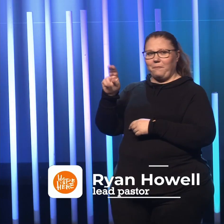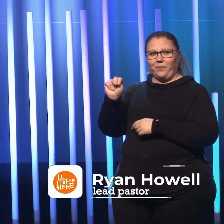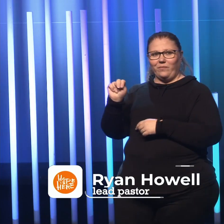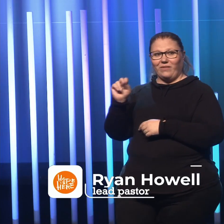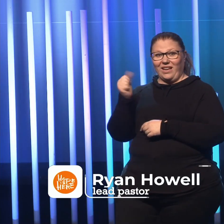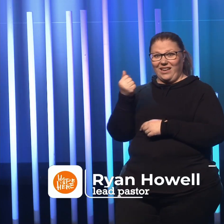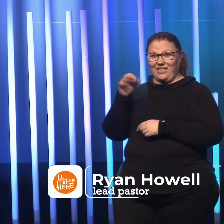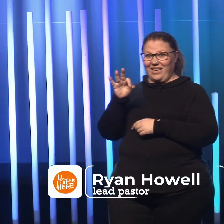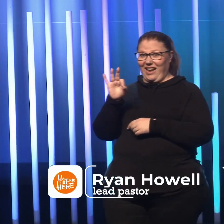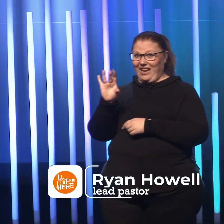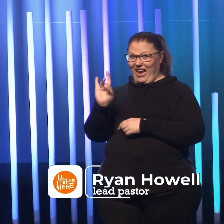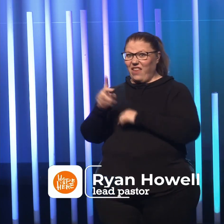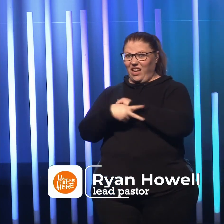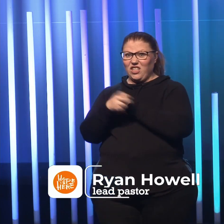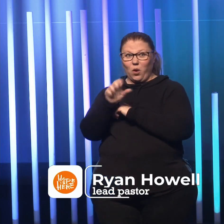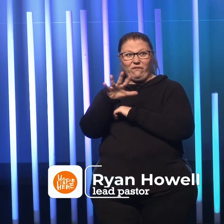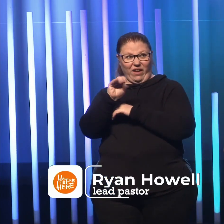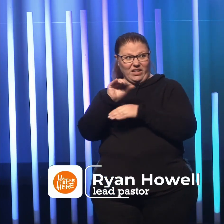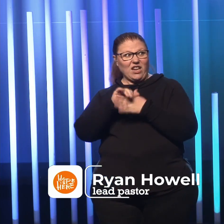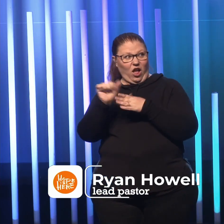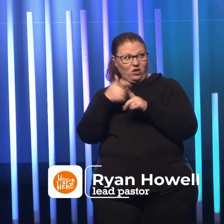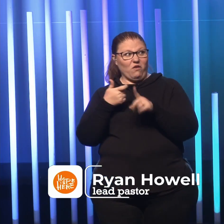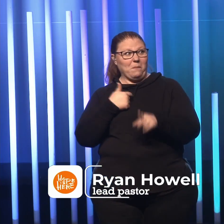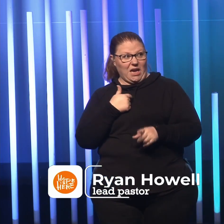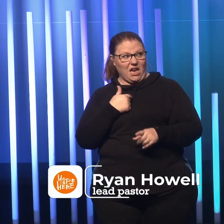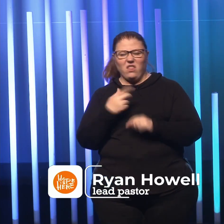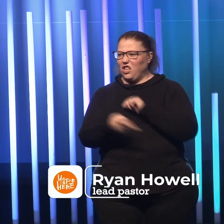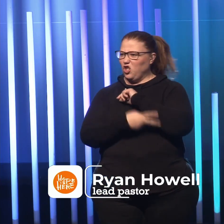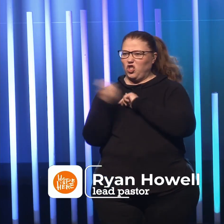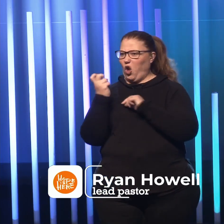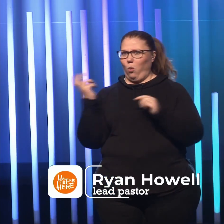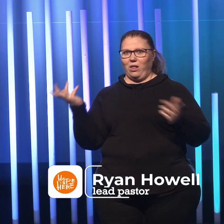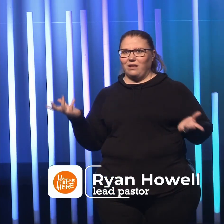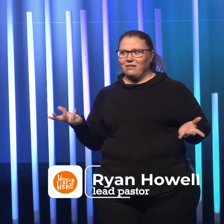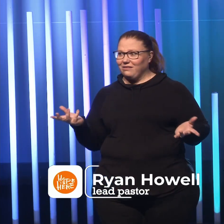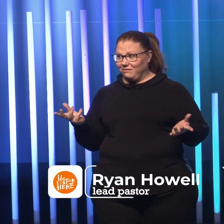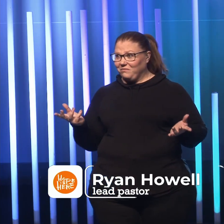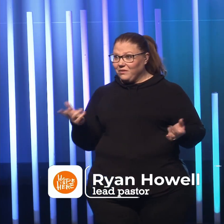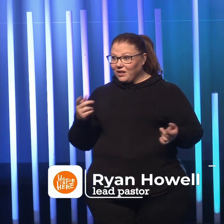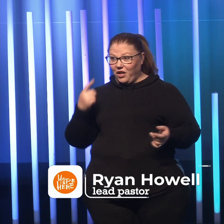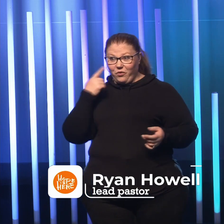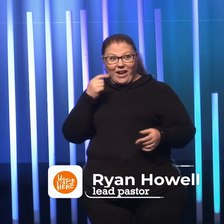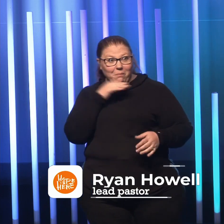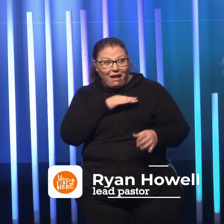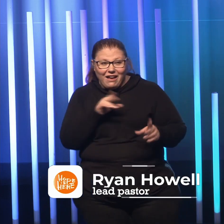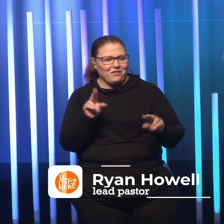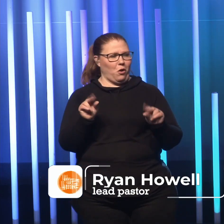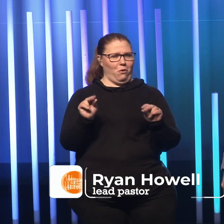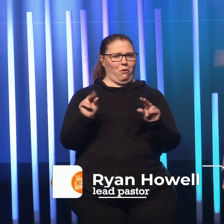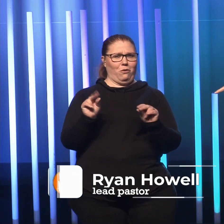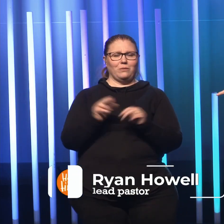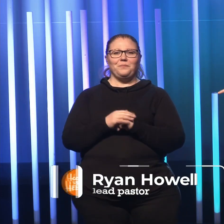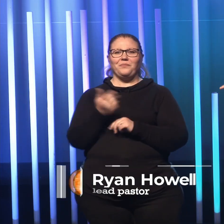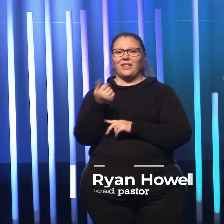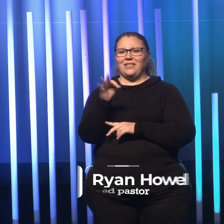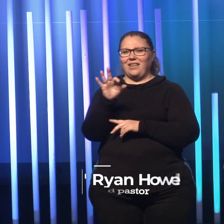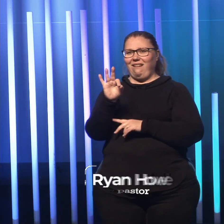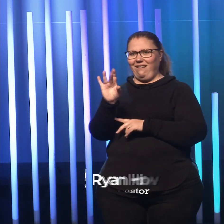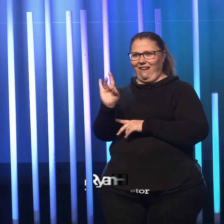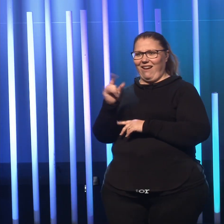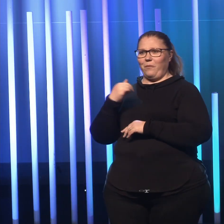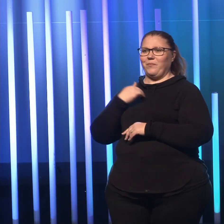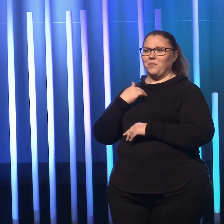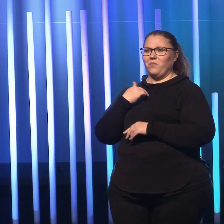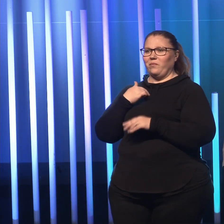stole $50 from me. Stole it. They did. You think I'm lying to you. $50, 1998, I'm a senior in